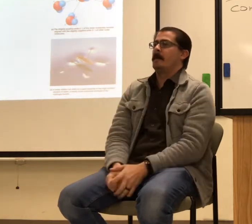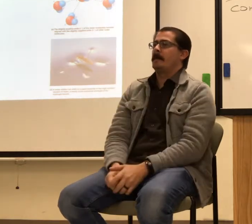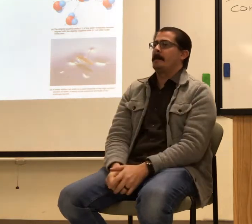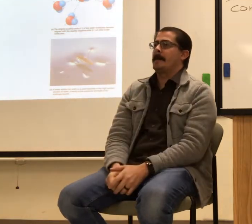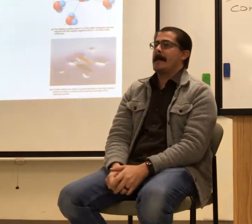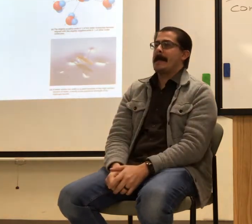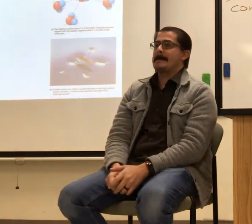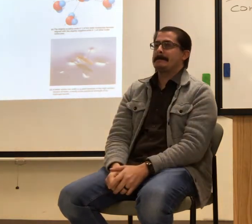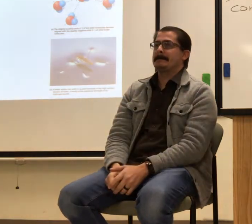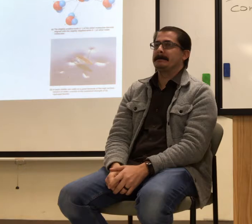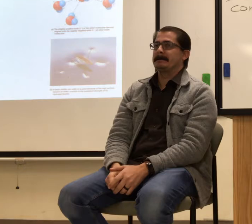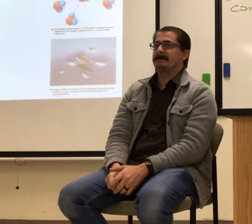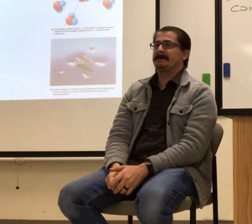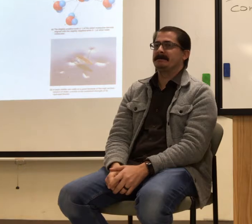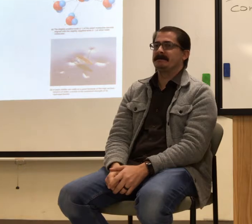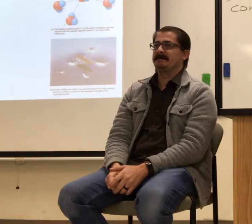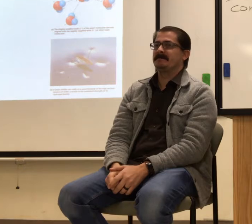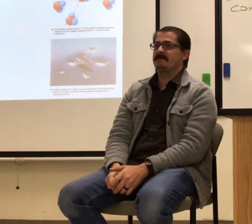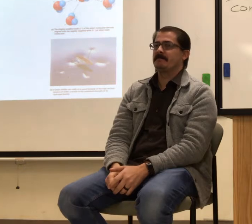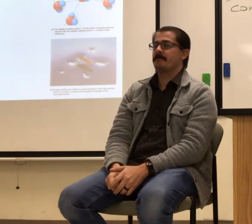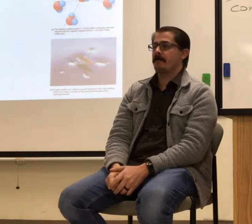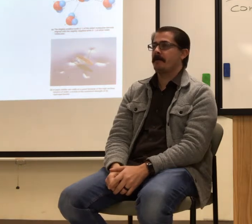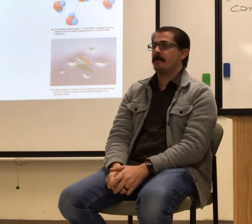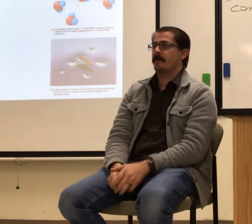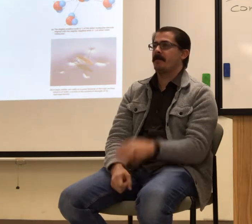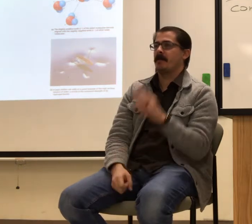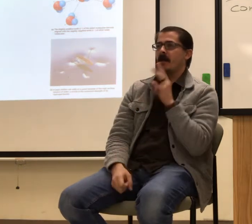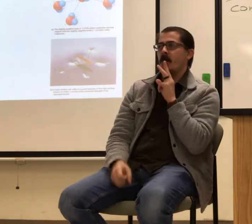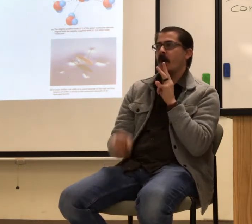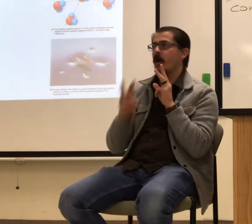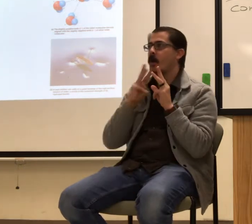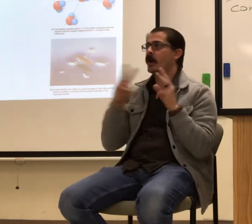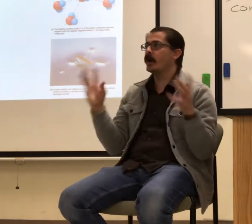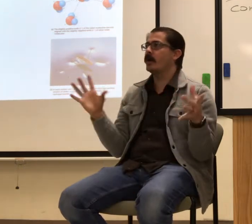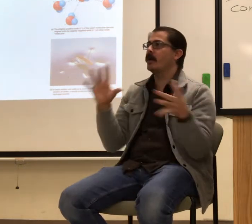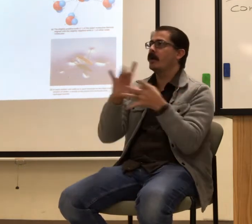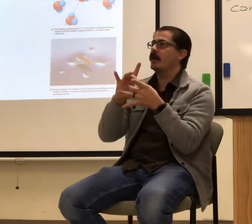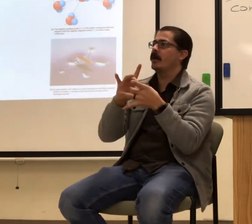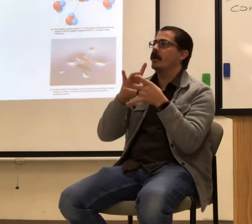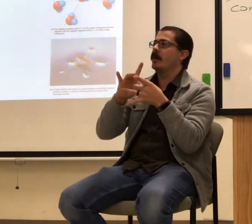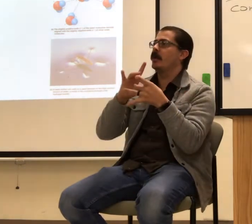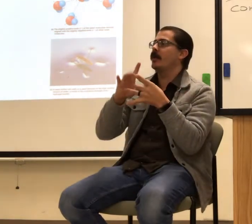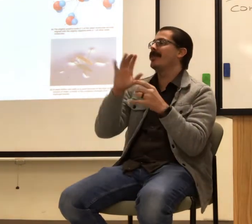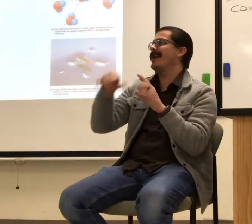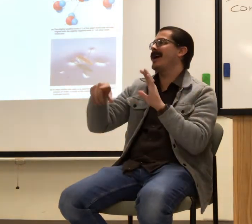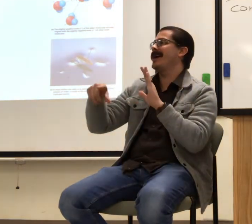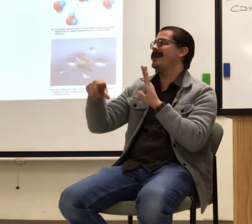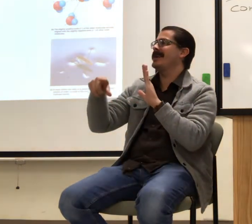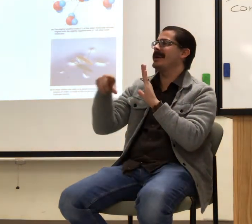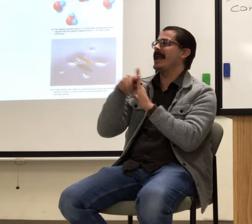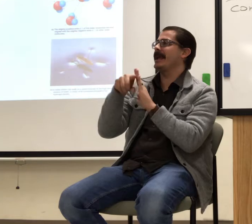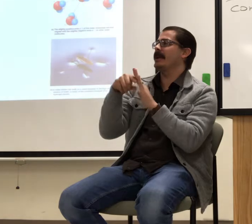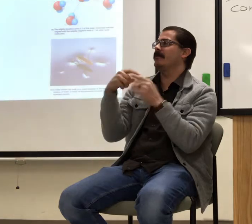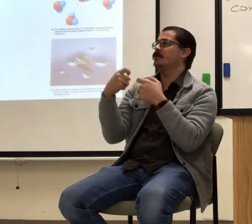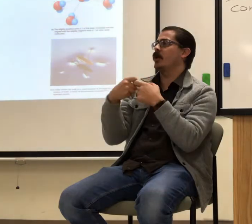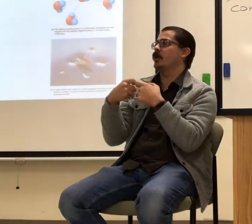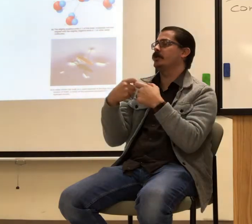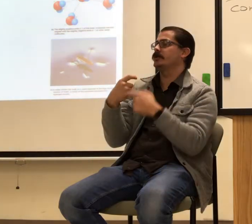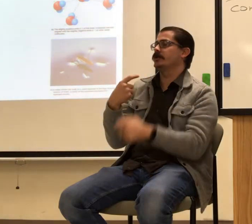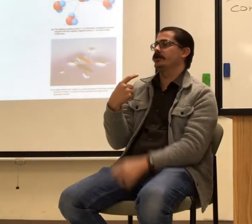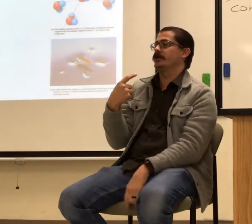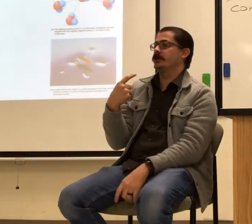of another nearby water molecule. Okay, and that negative charge there is